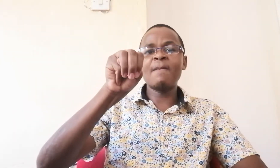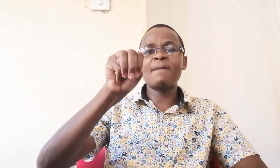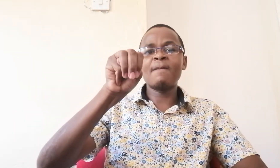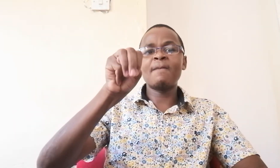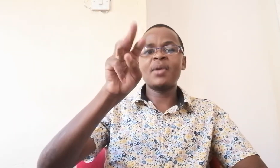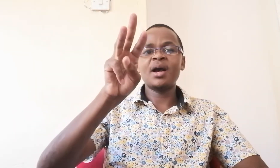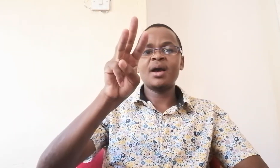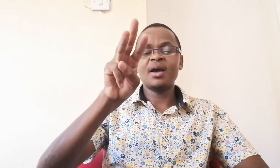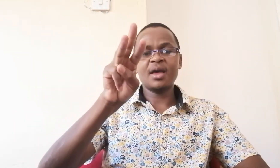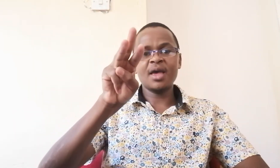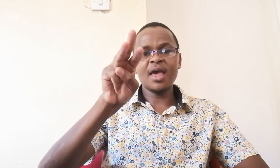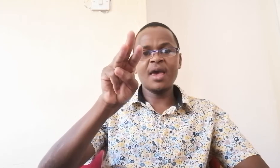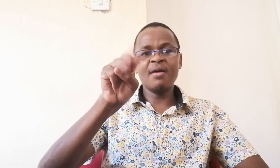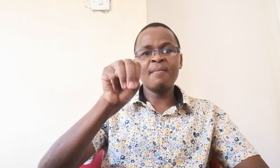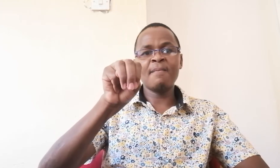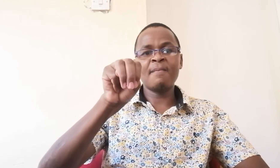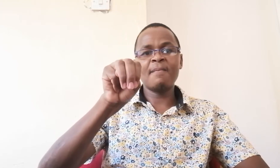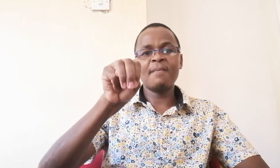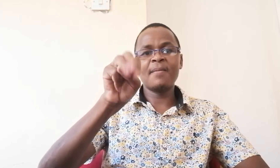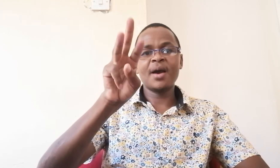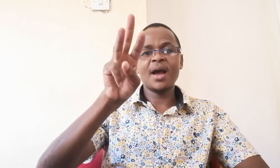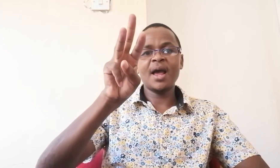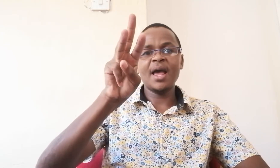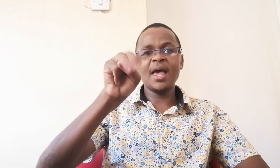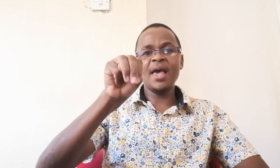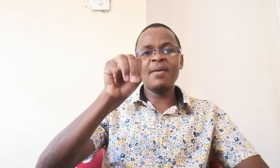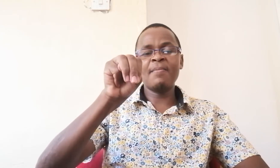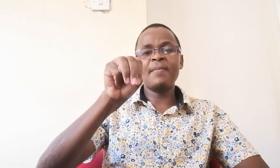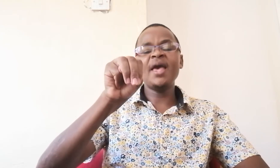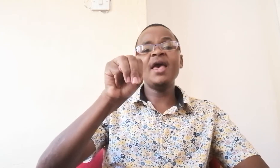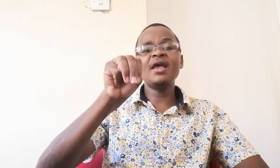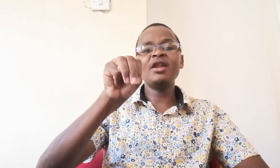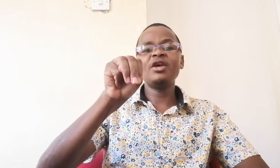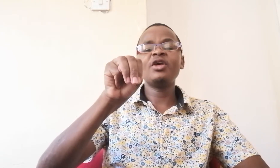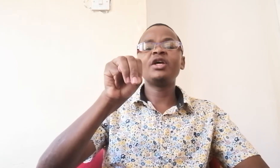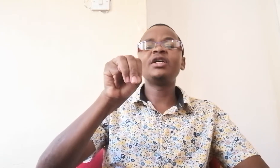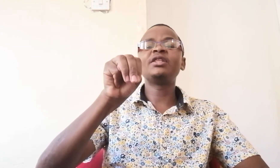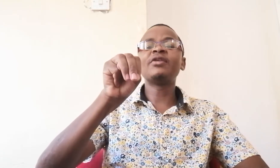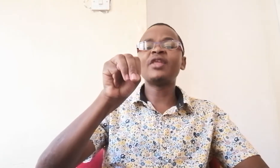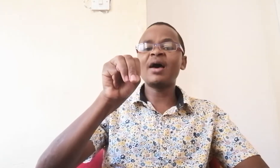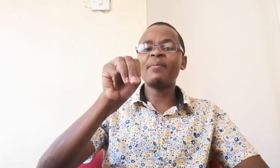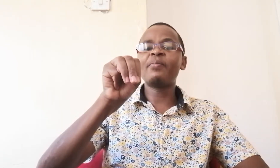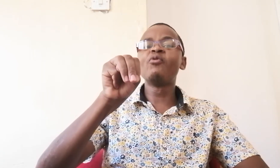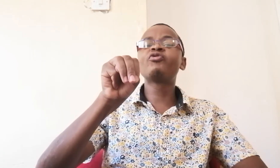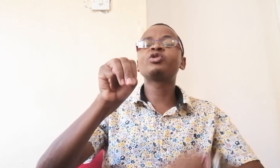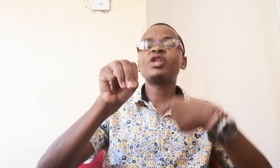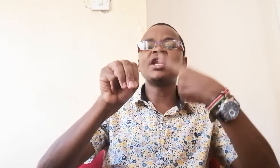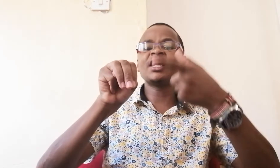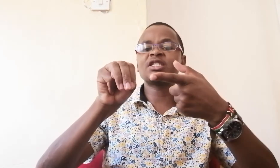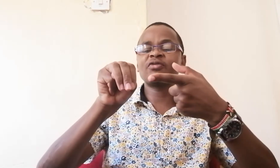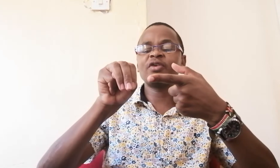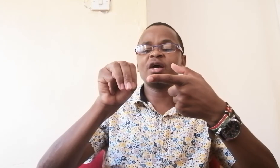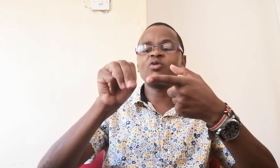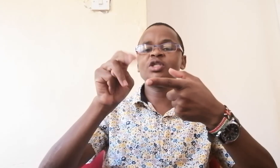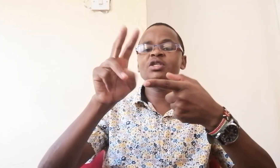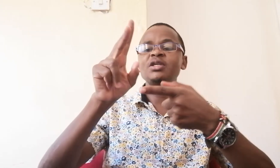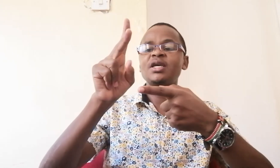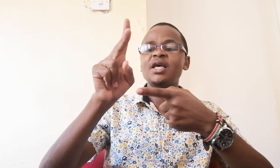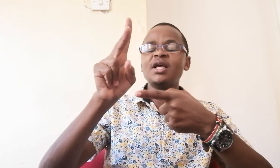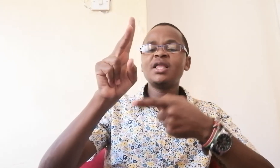M, M, M, and the verb moves to the next finger, which is